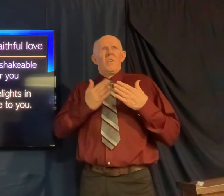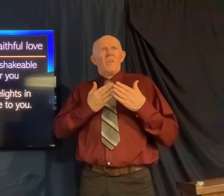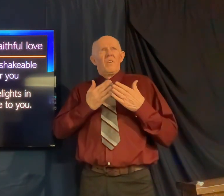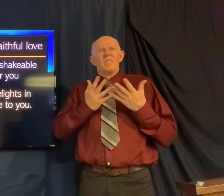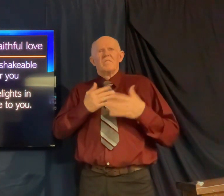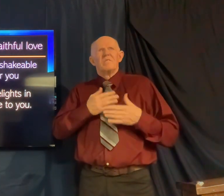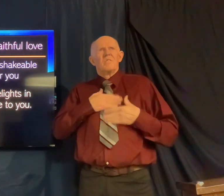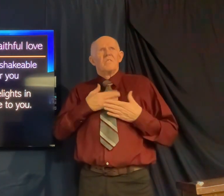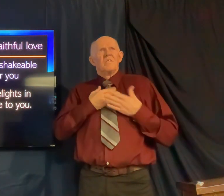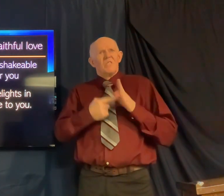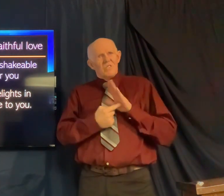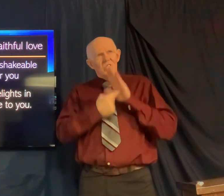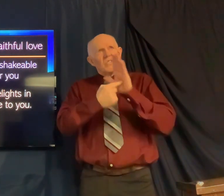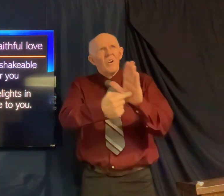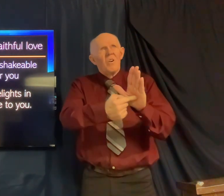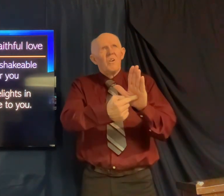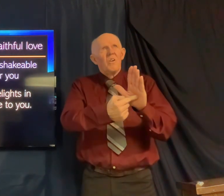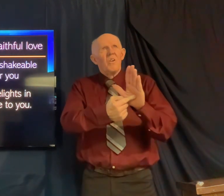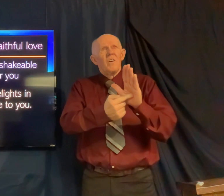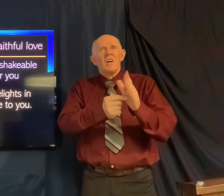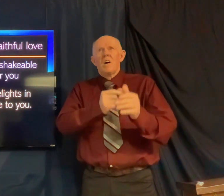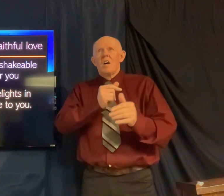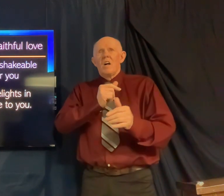delights in showing